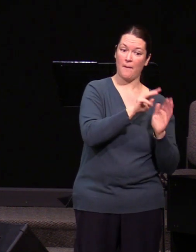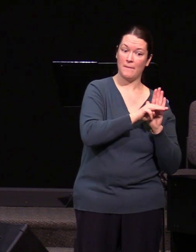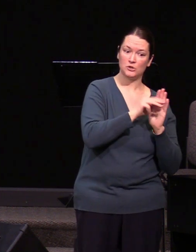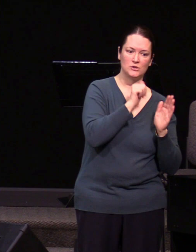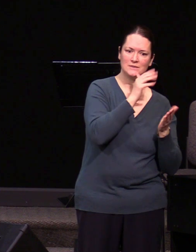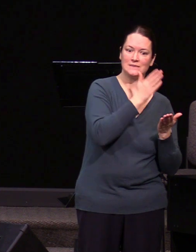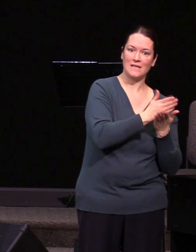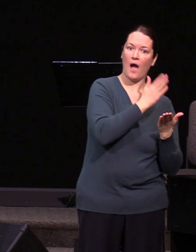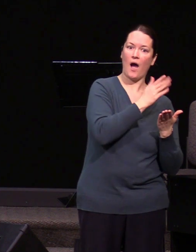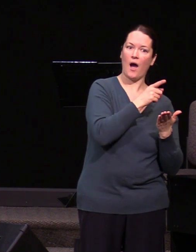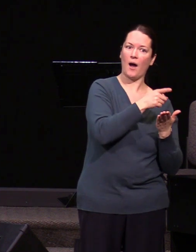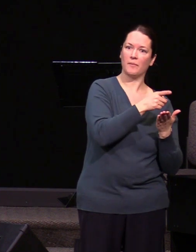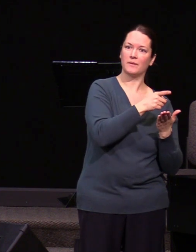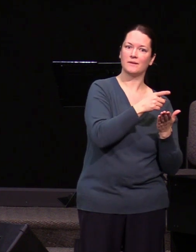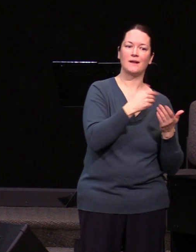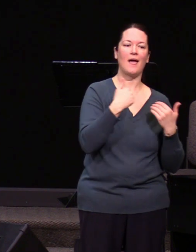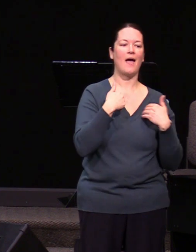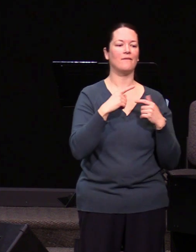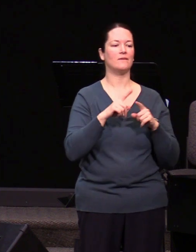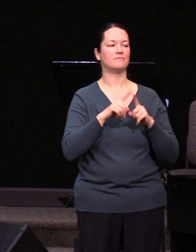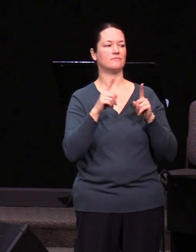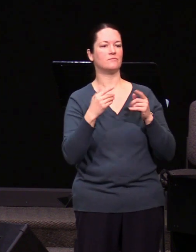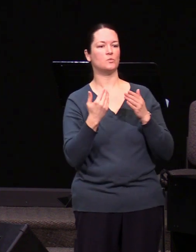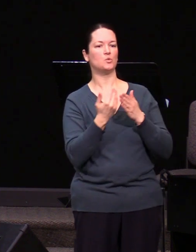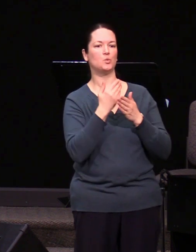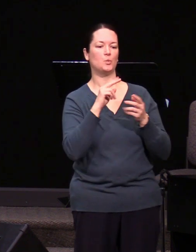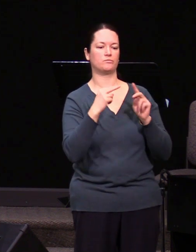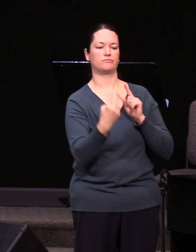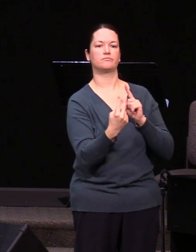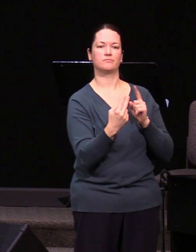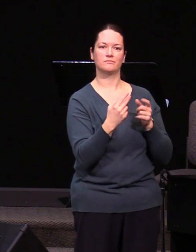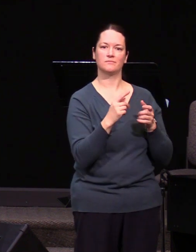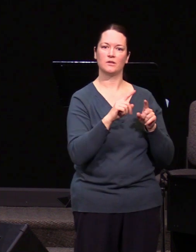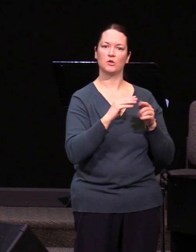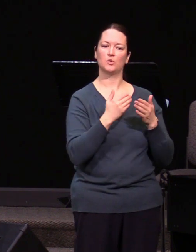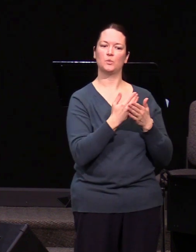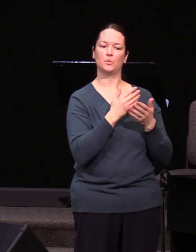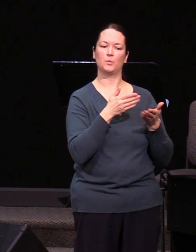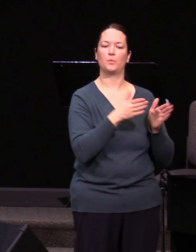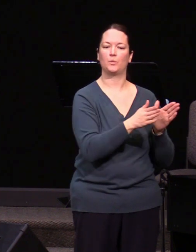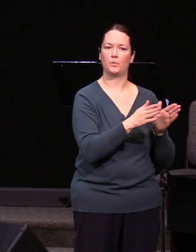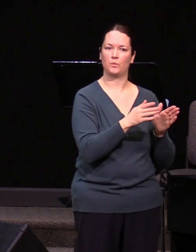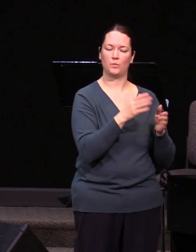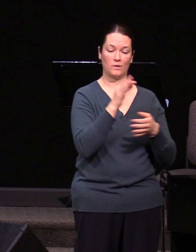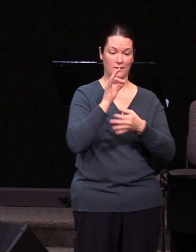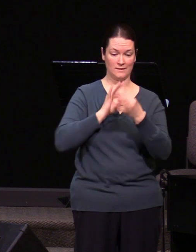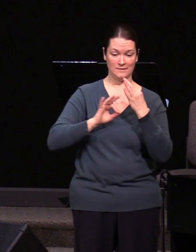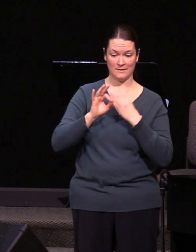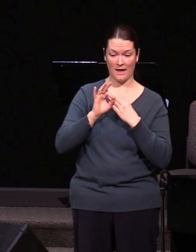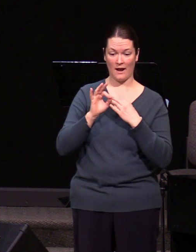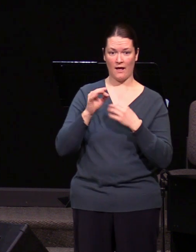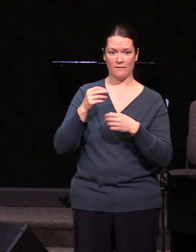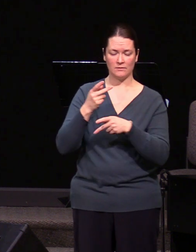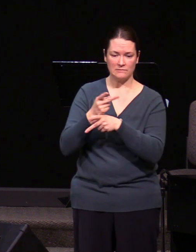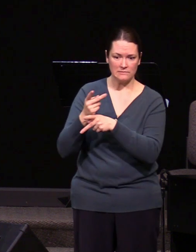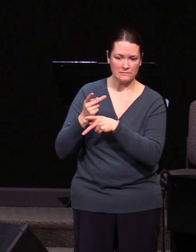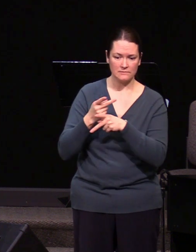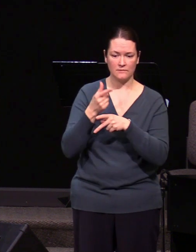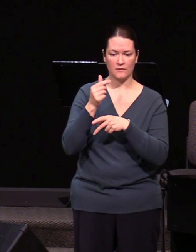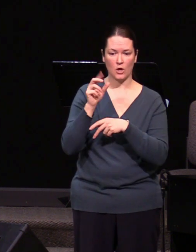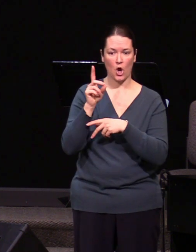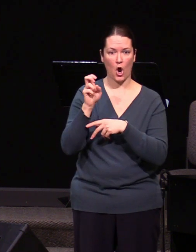It just now has a new dimension. Instead of simply cultivating the garden,